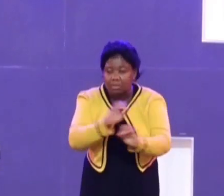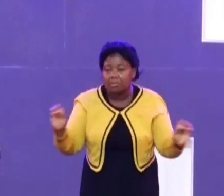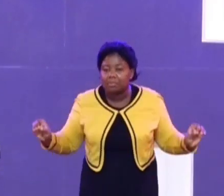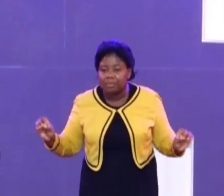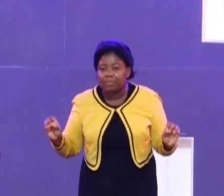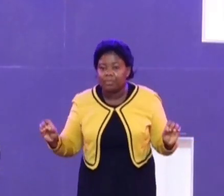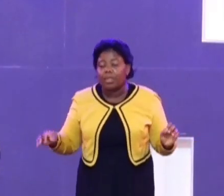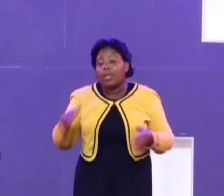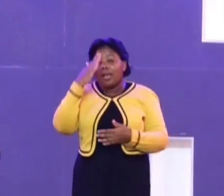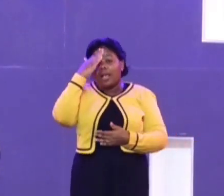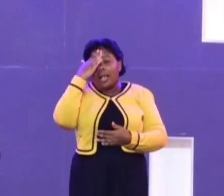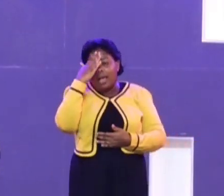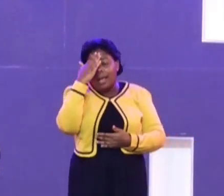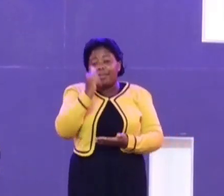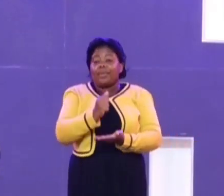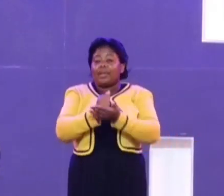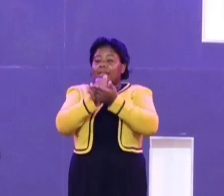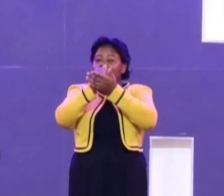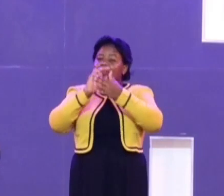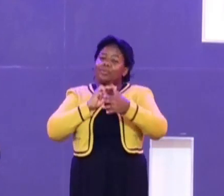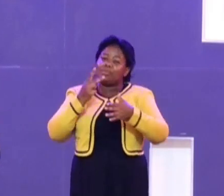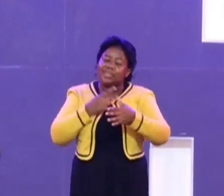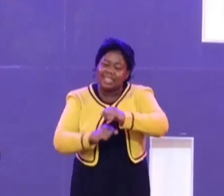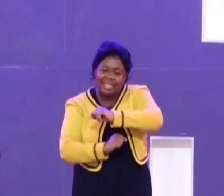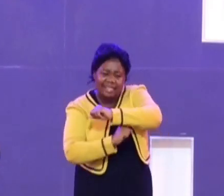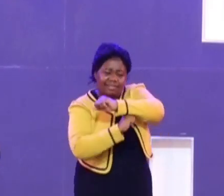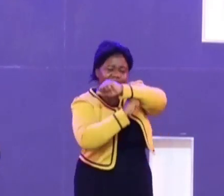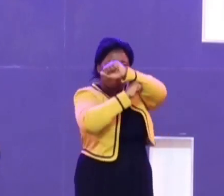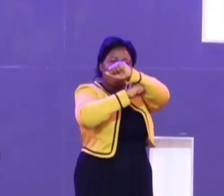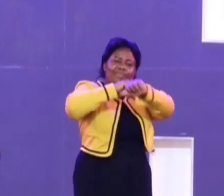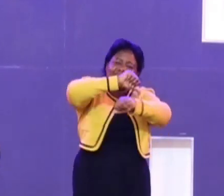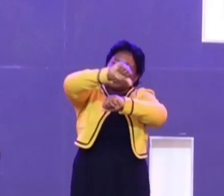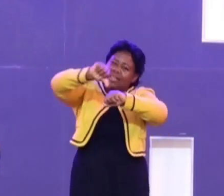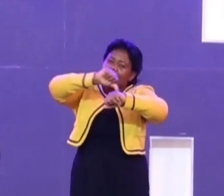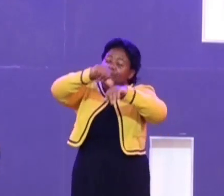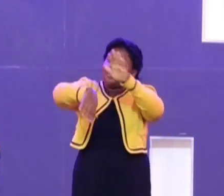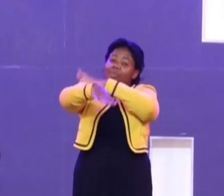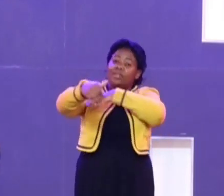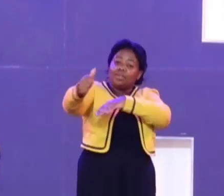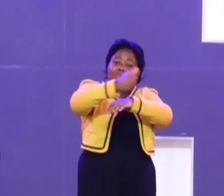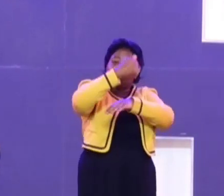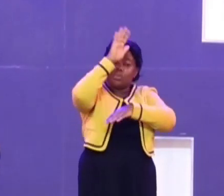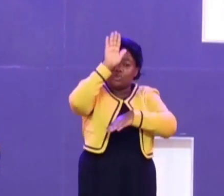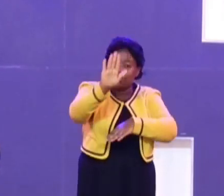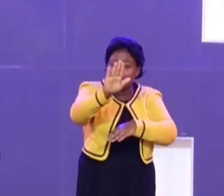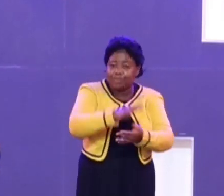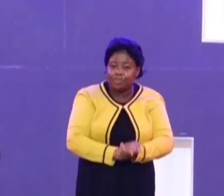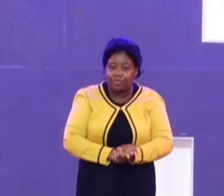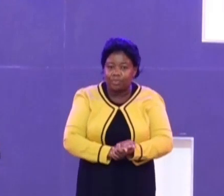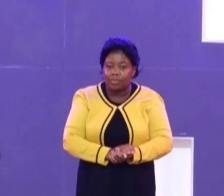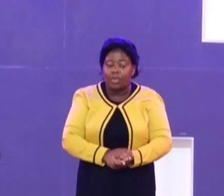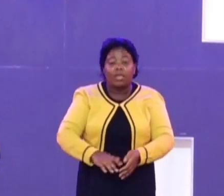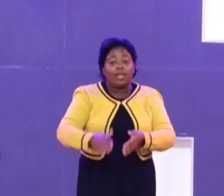humble. Obwetowaze butuyamba okuwanirira amafuta makama gatuddeko. Humility helps us to sustain the anointing the Lord has put over us.